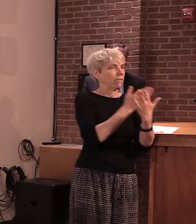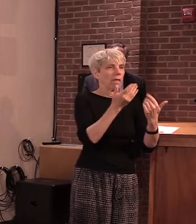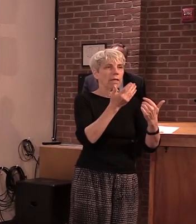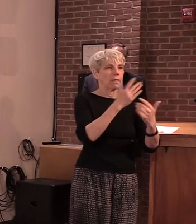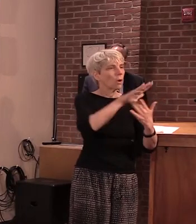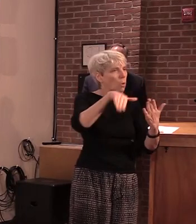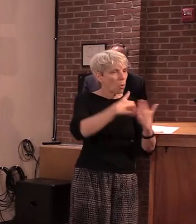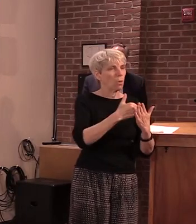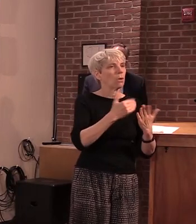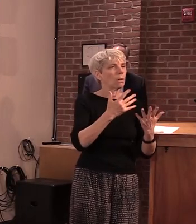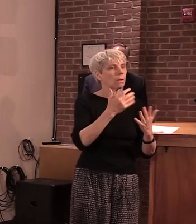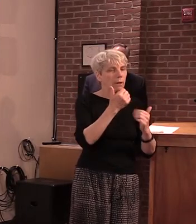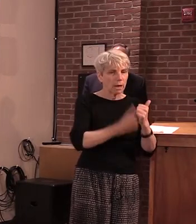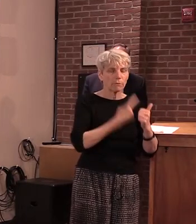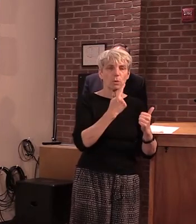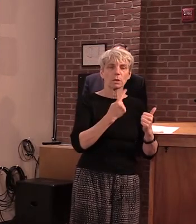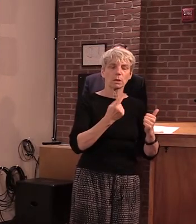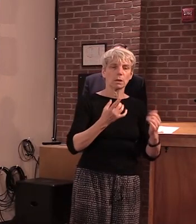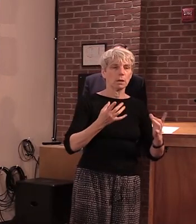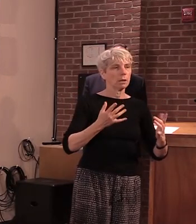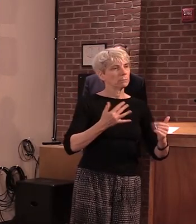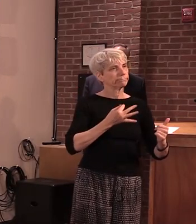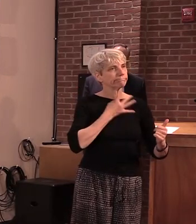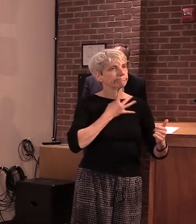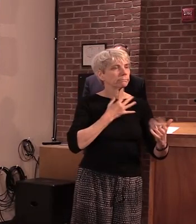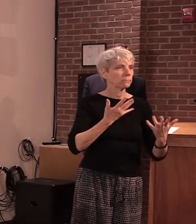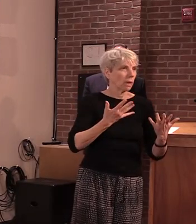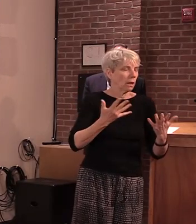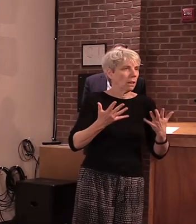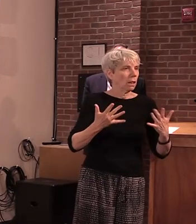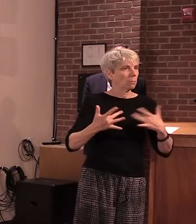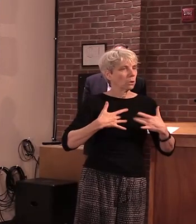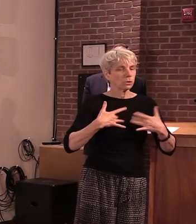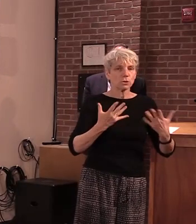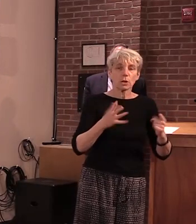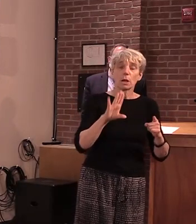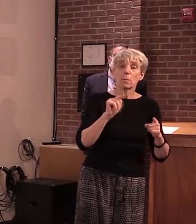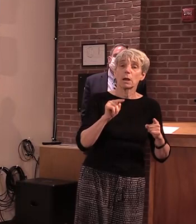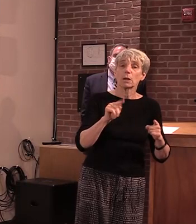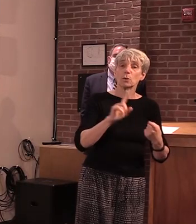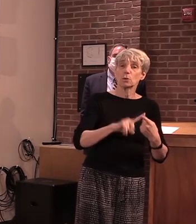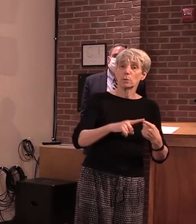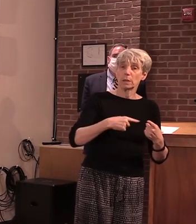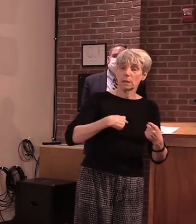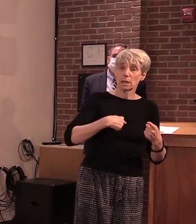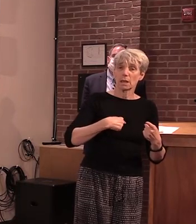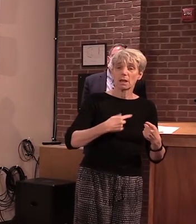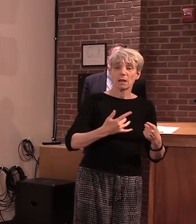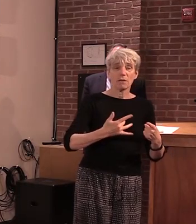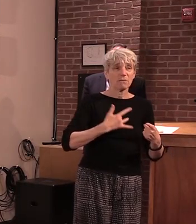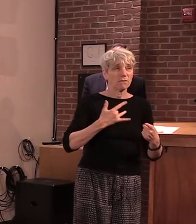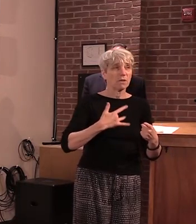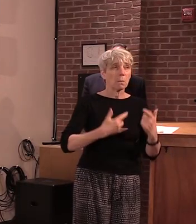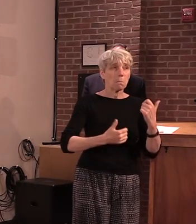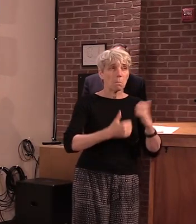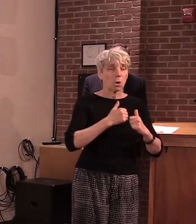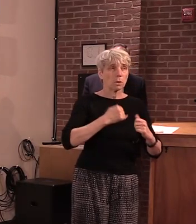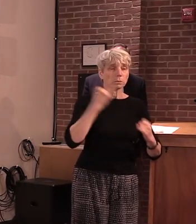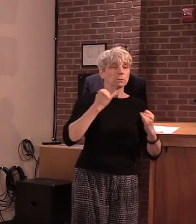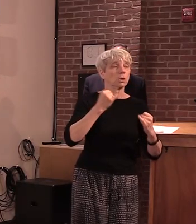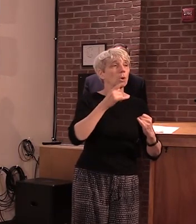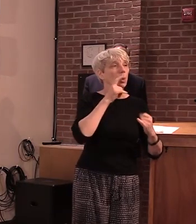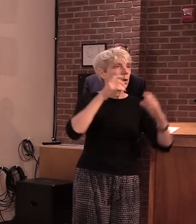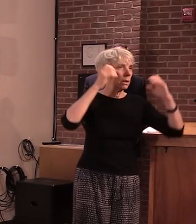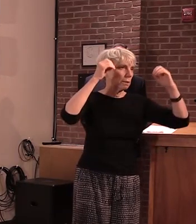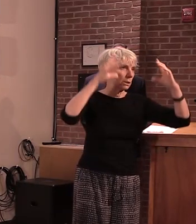is some fear, but I would have to say, it seems as though, from my perspective, more from the teachers than anyone